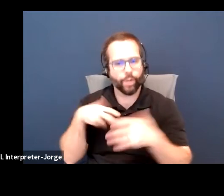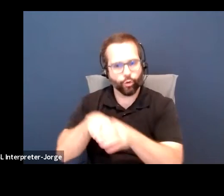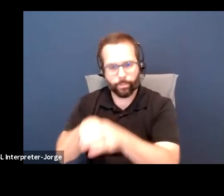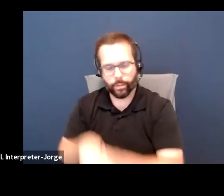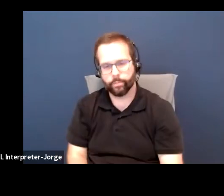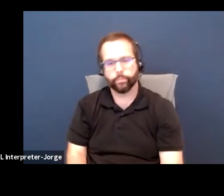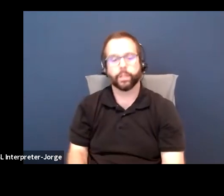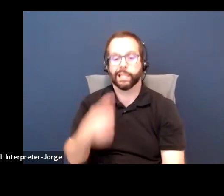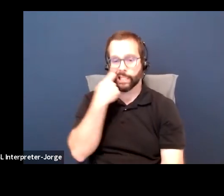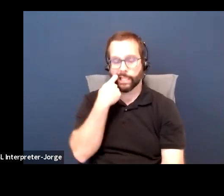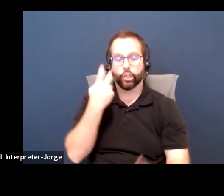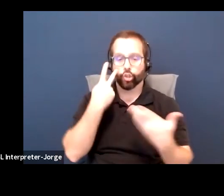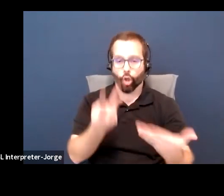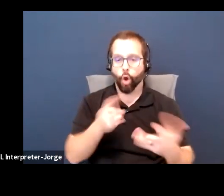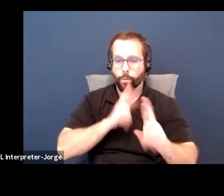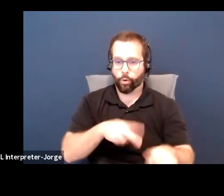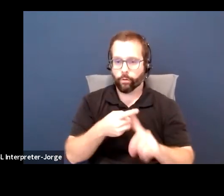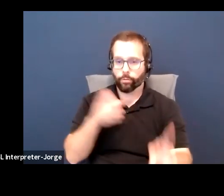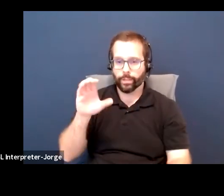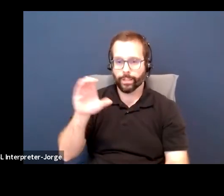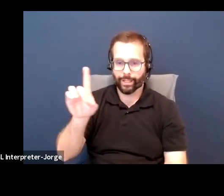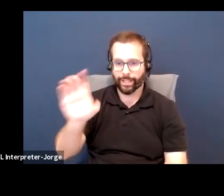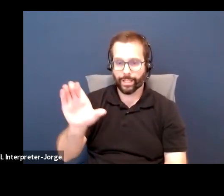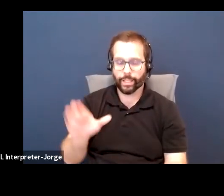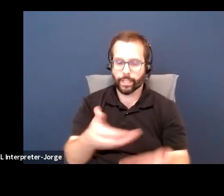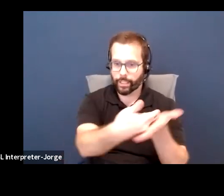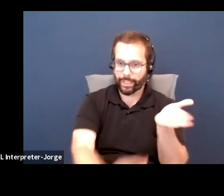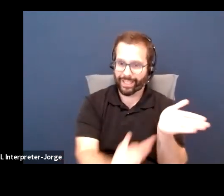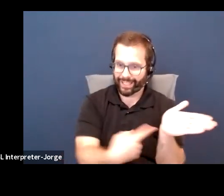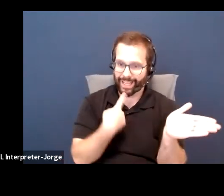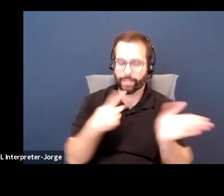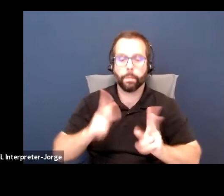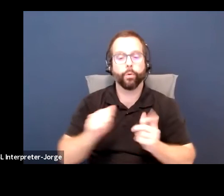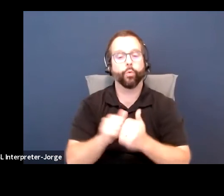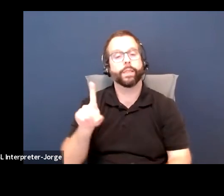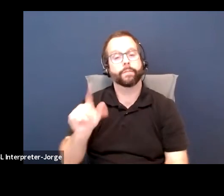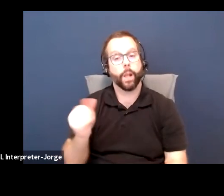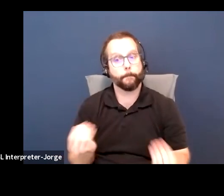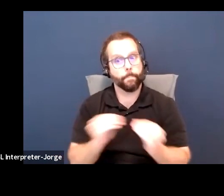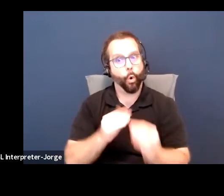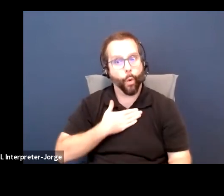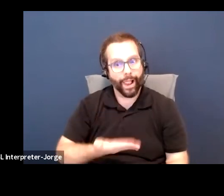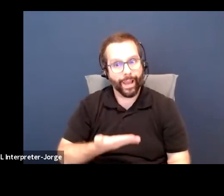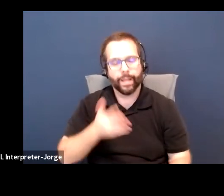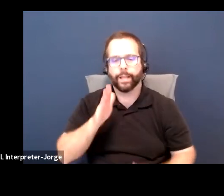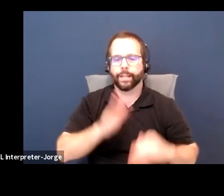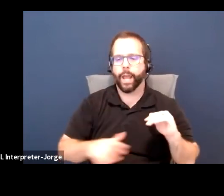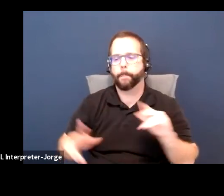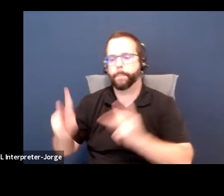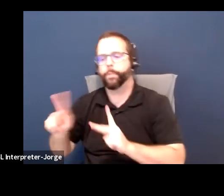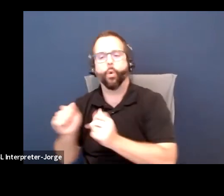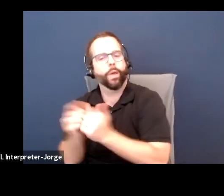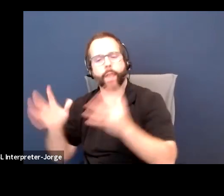the CDC showing that people with disabilities are more willing than non-disabled people to